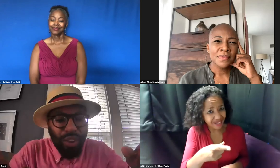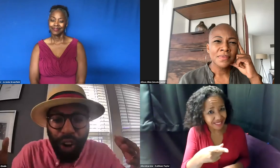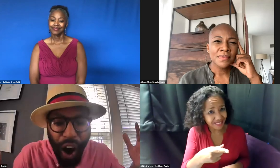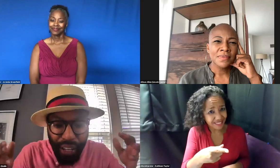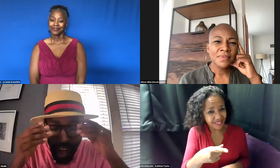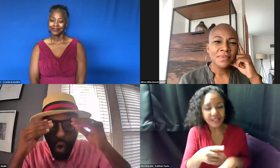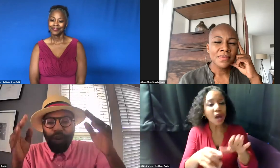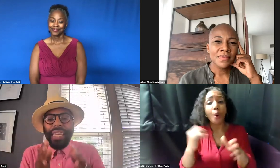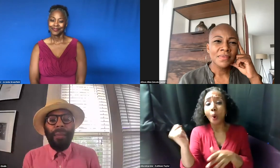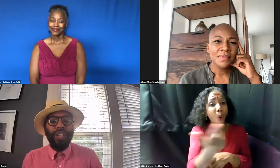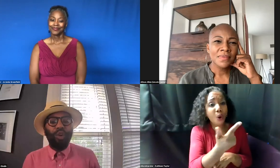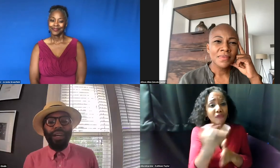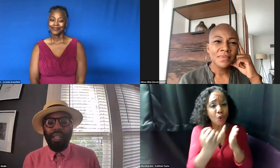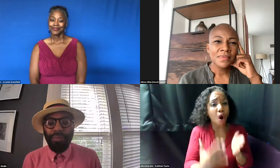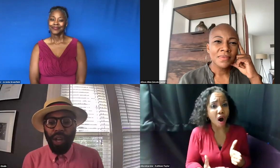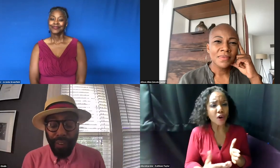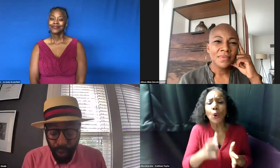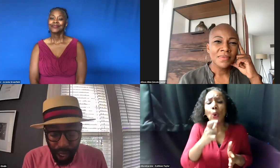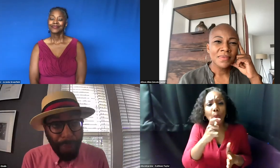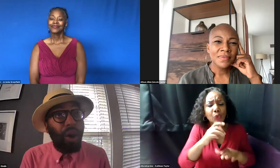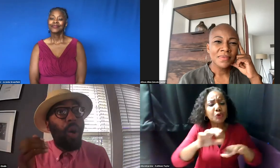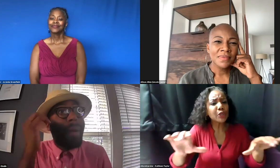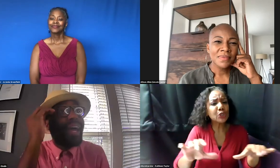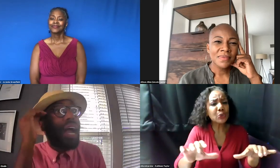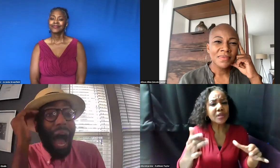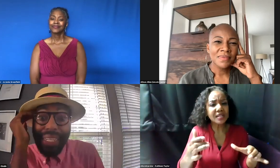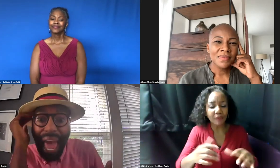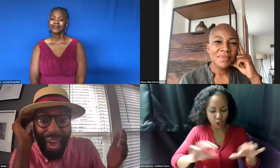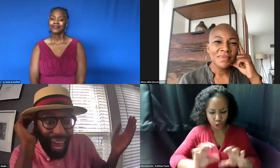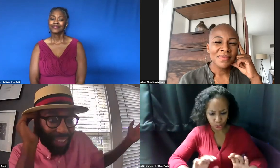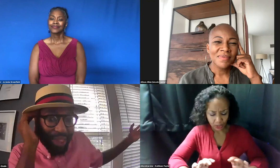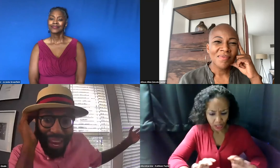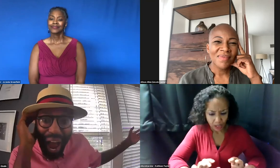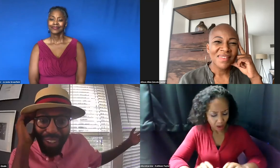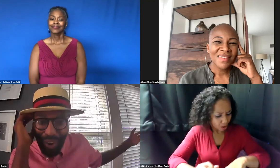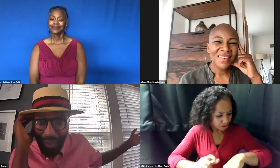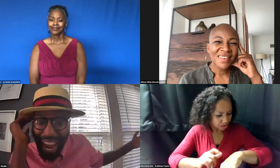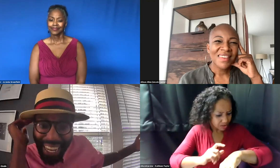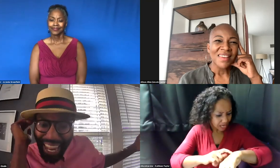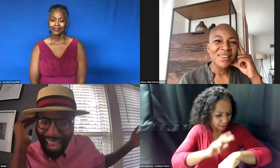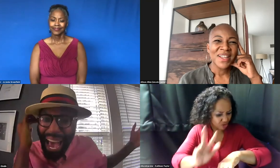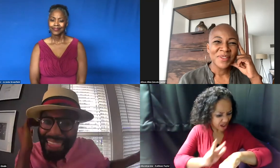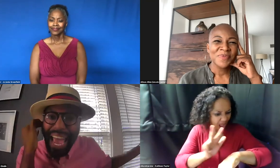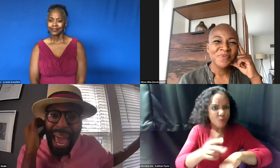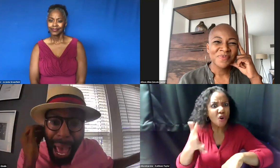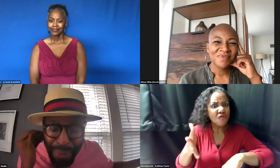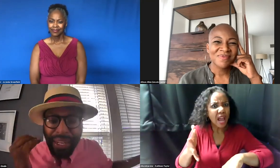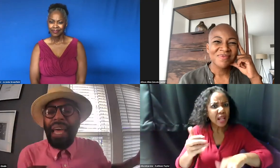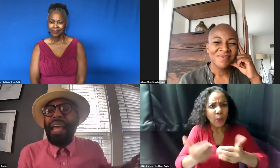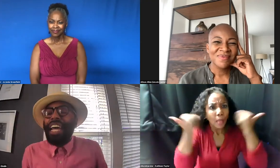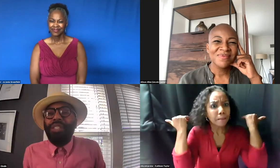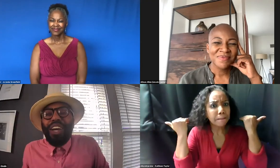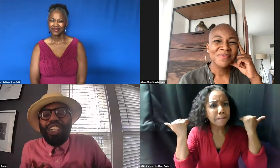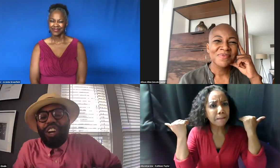you guys all are artists. Who's here been doing something you love and you look up like, oh my gosh, it's 3 hours already? Like, how'd that